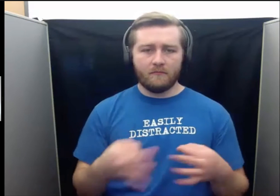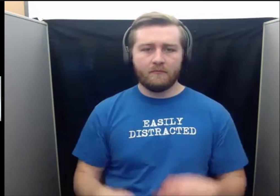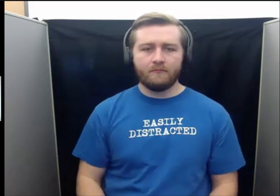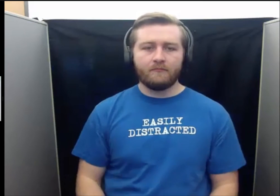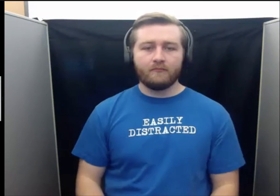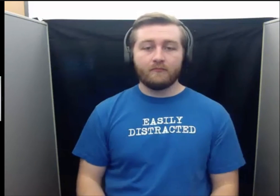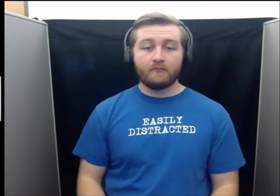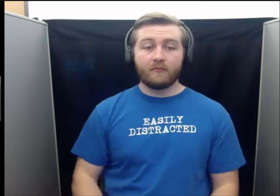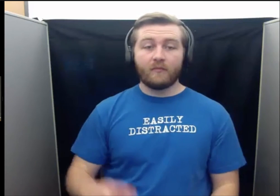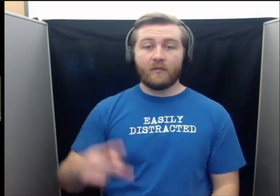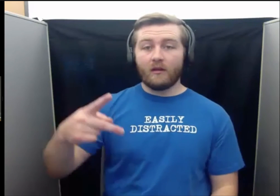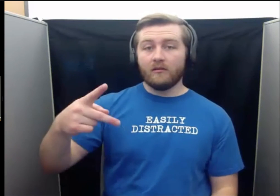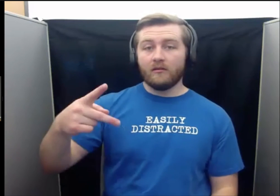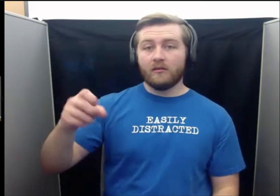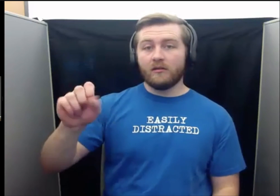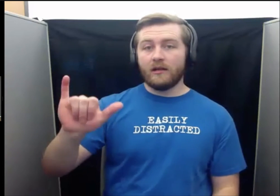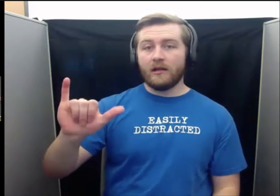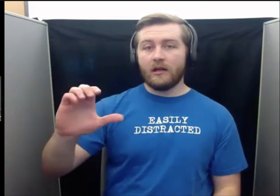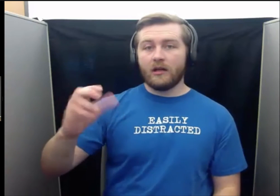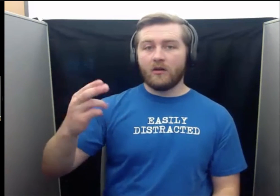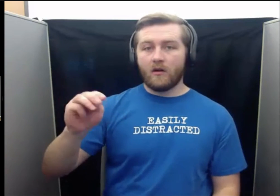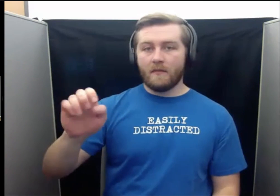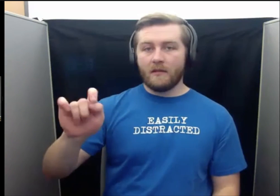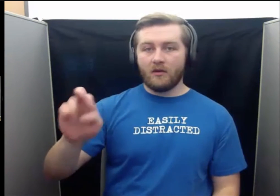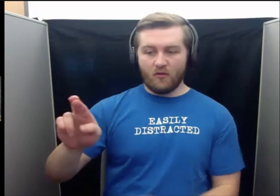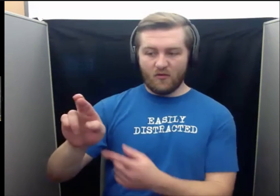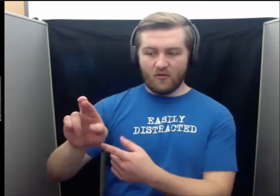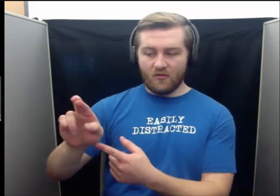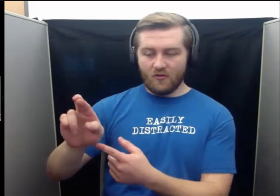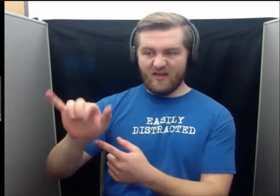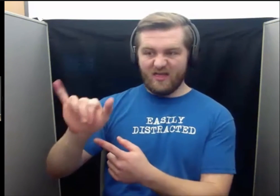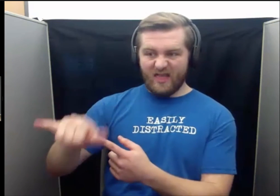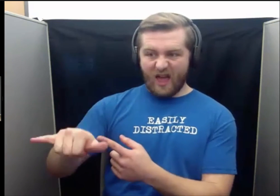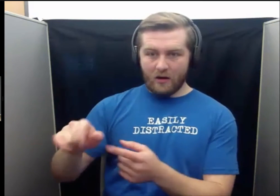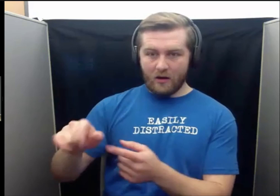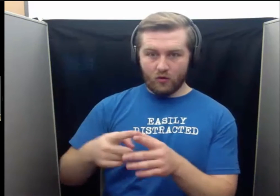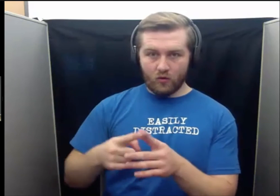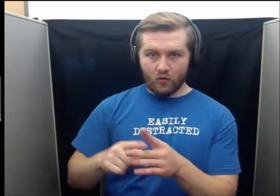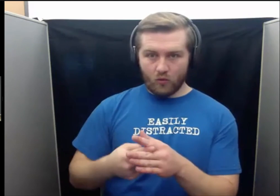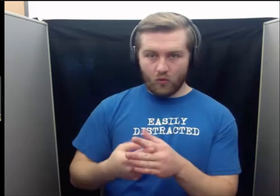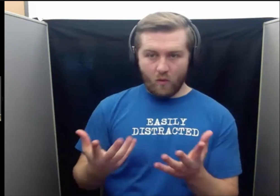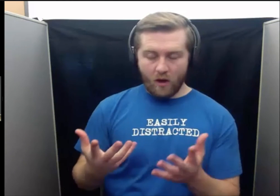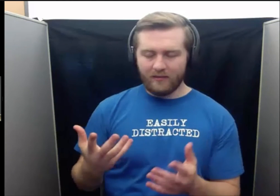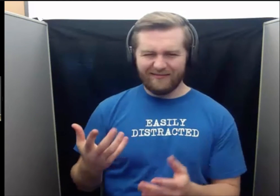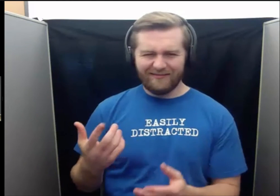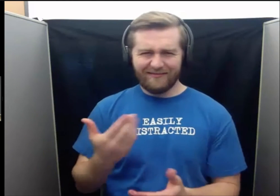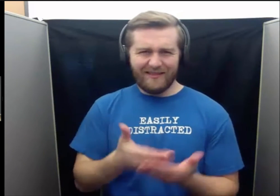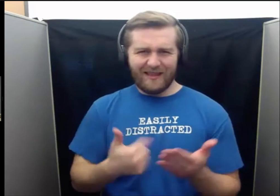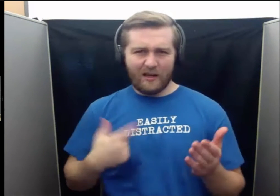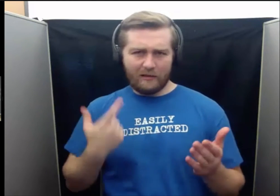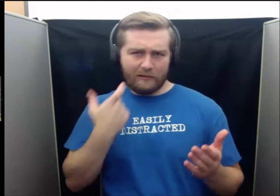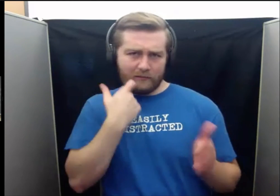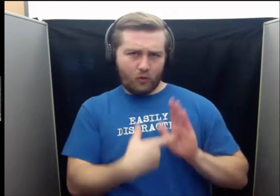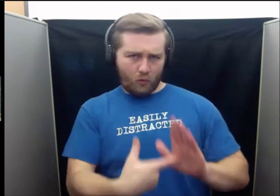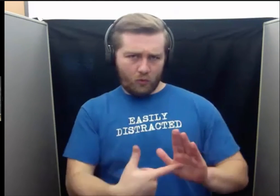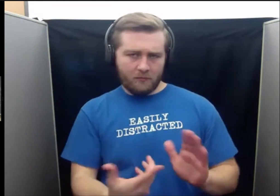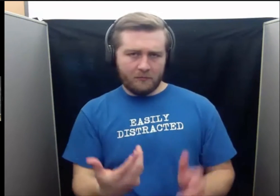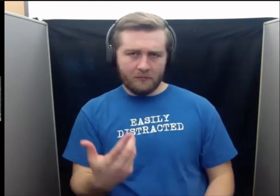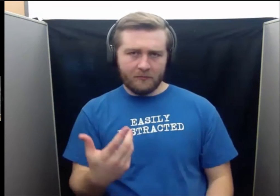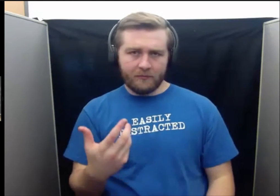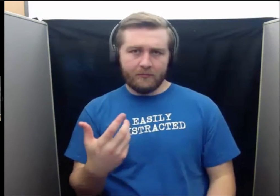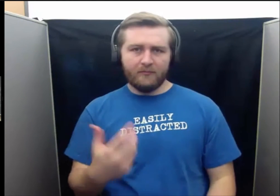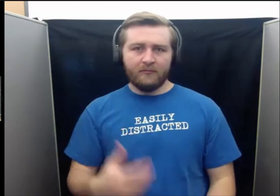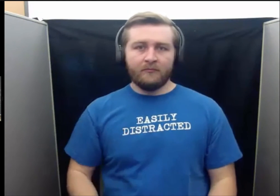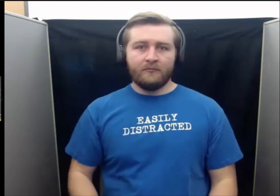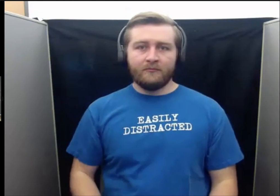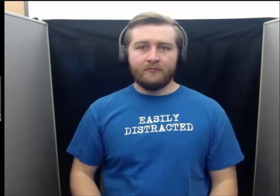Here we go. Psychrometer. That's what I just showed you. Tool used to measure relative humidity, and it's composed of a